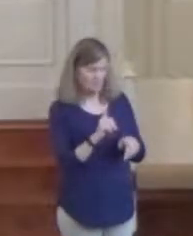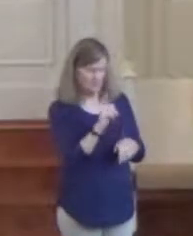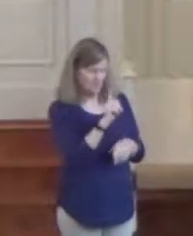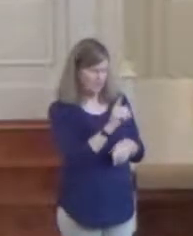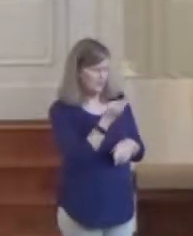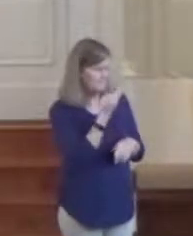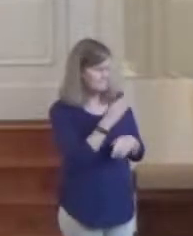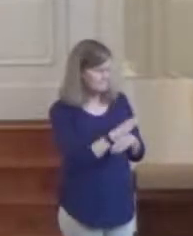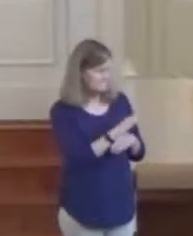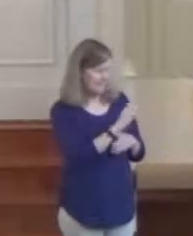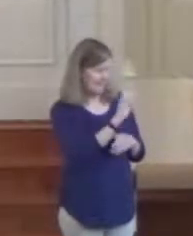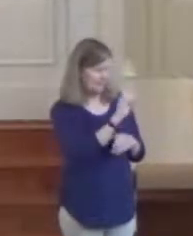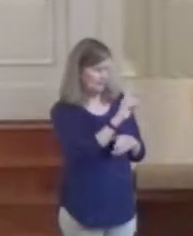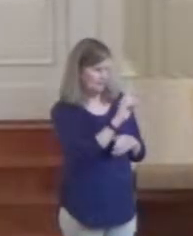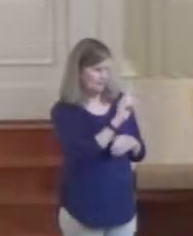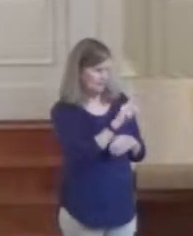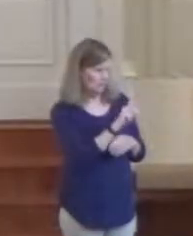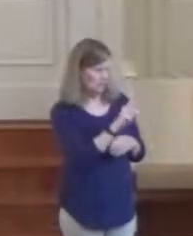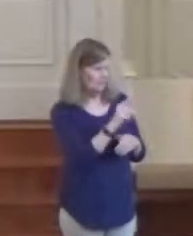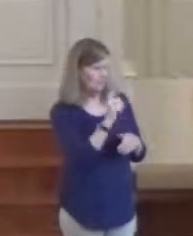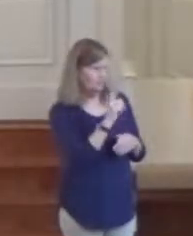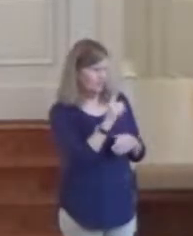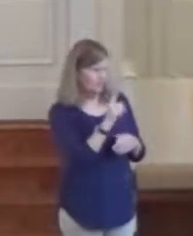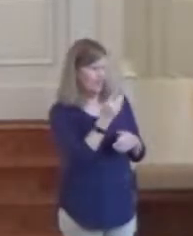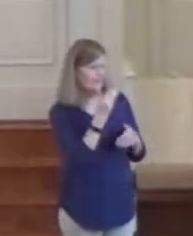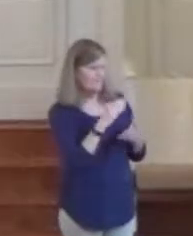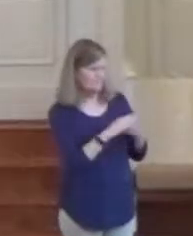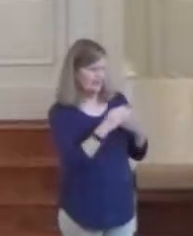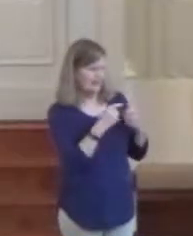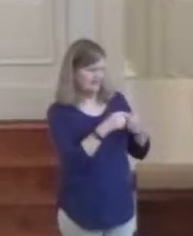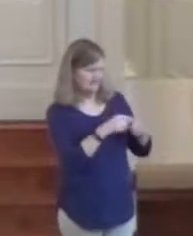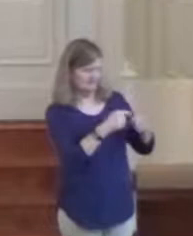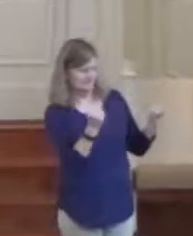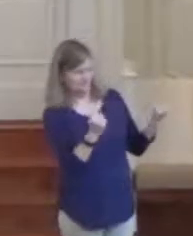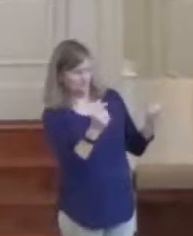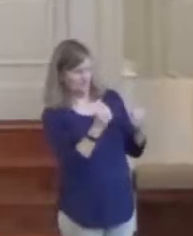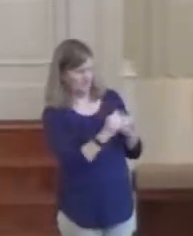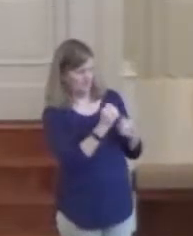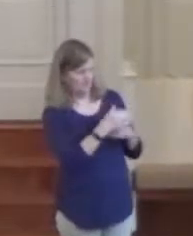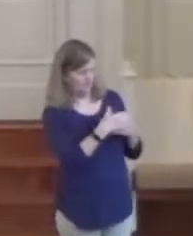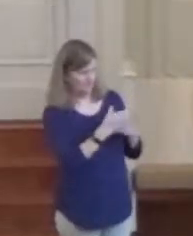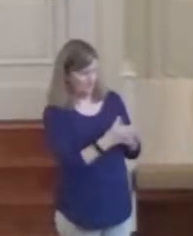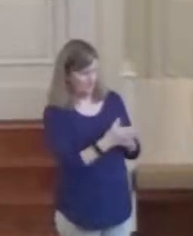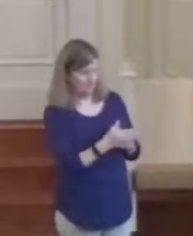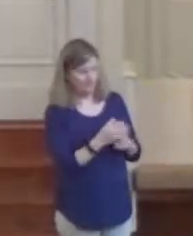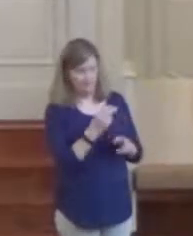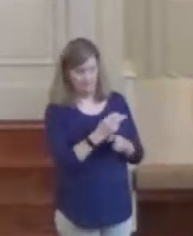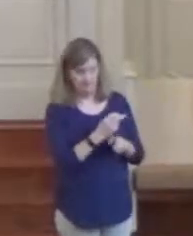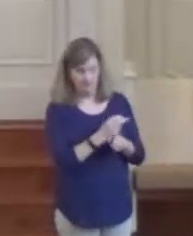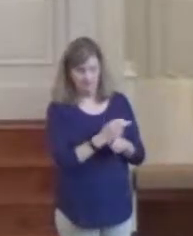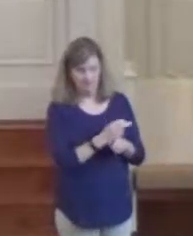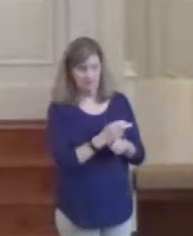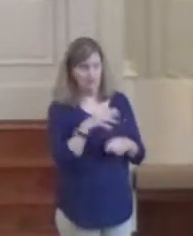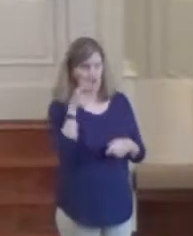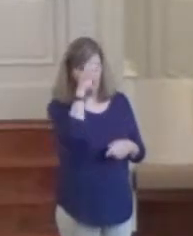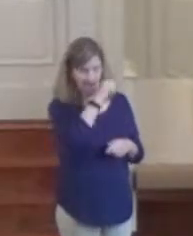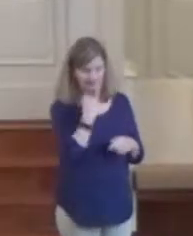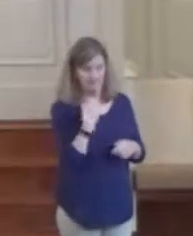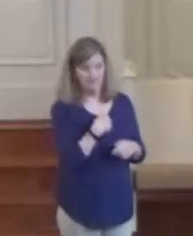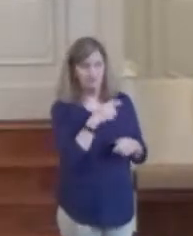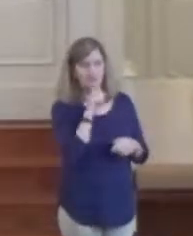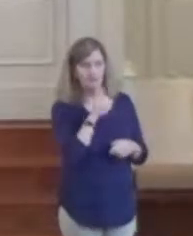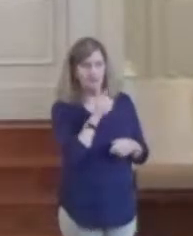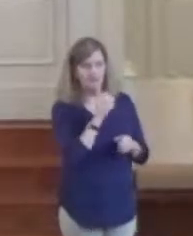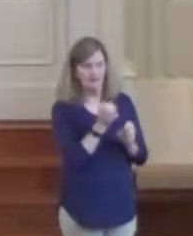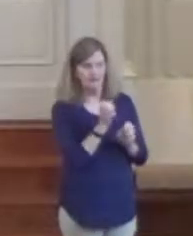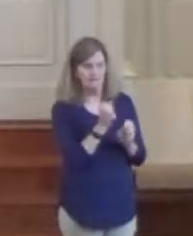one disagreement with your neighbor away from destruction. And so it'd be easy to believe, yeah, I guess we are made for bondage. I guess we are